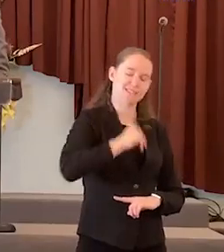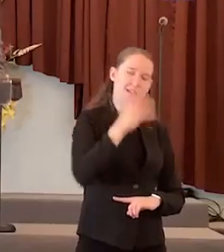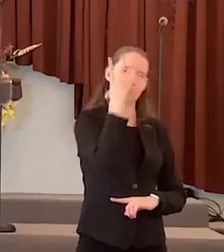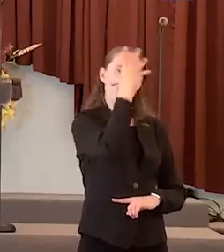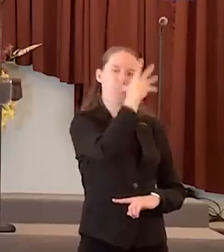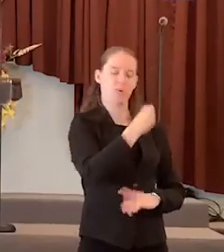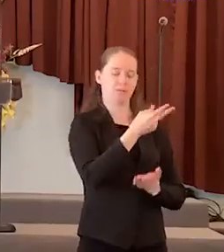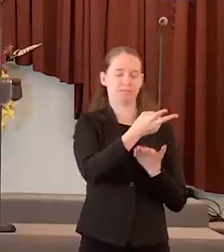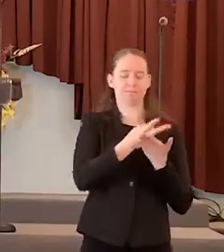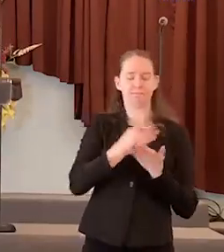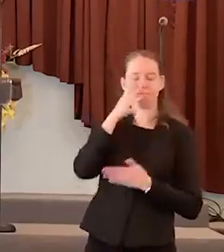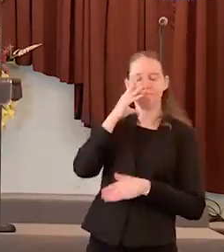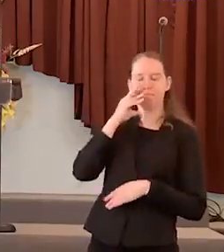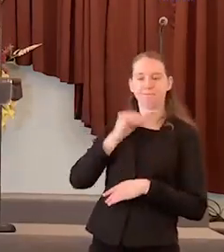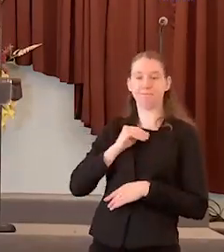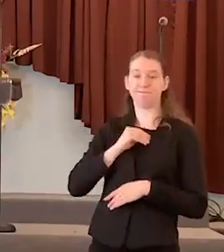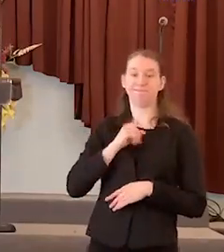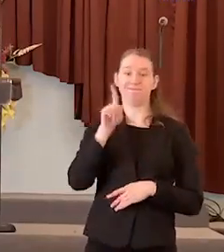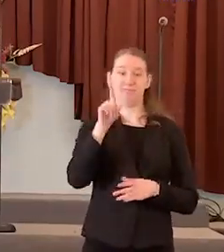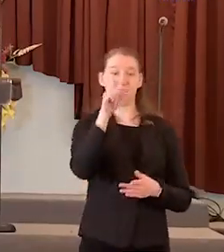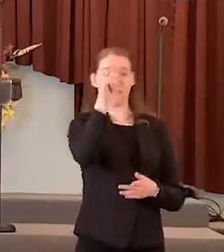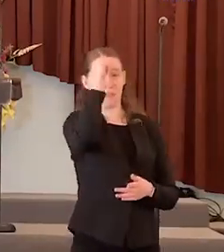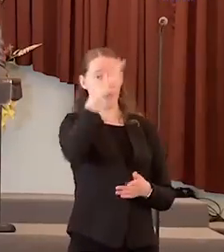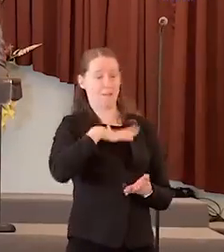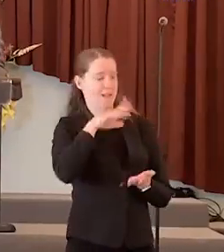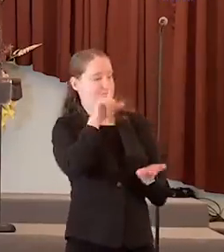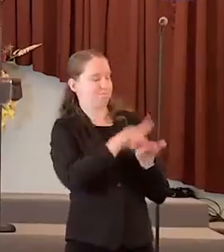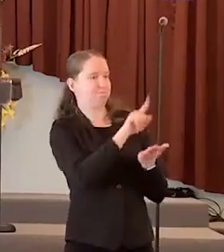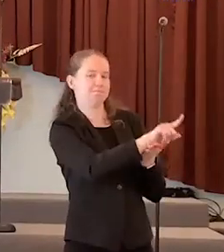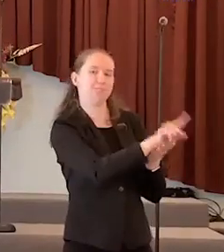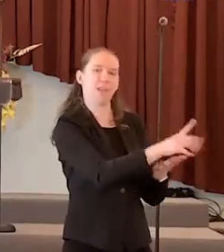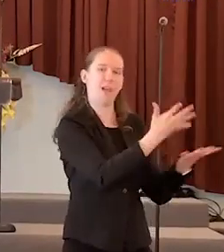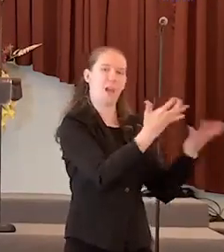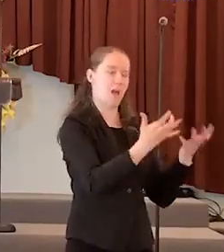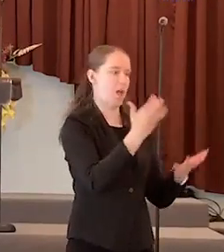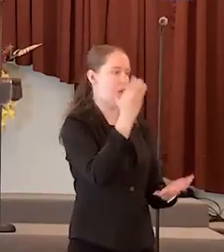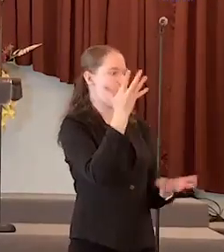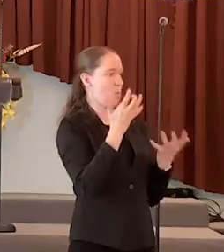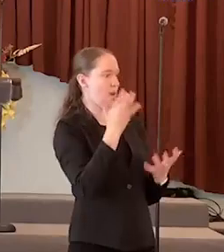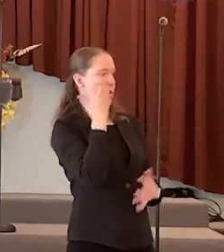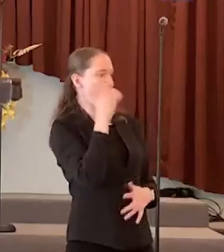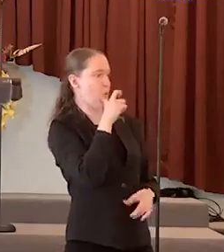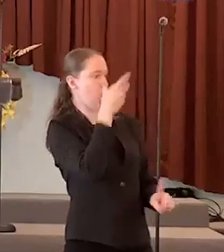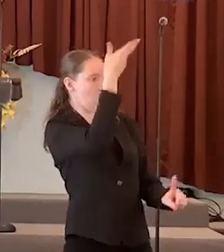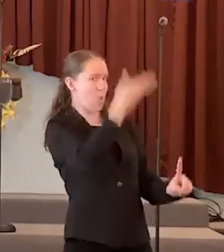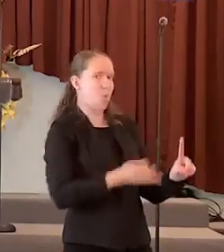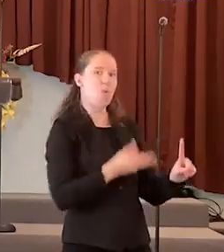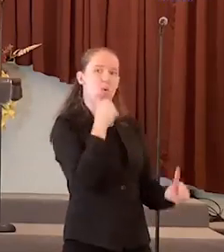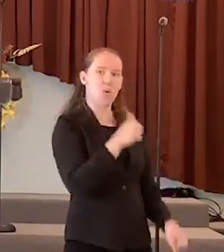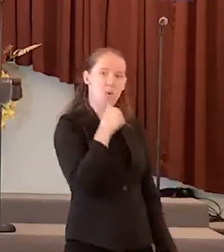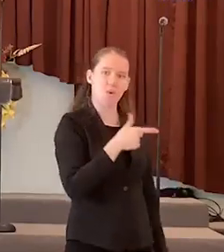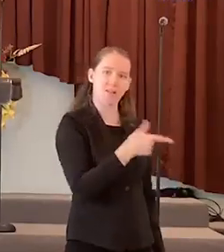fast asleep. Immediately fell in love with her and said, "I want to know who she is."